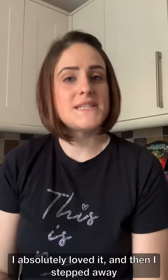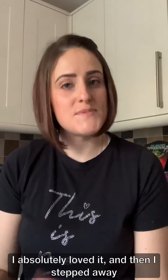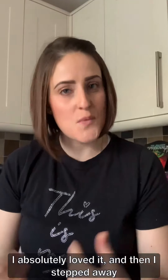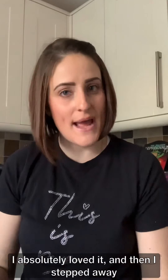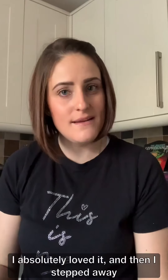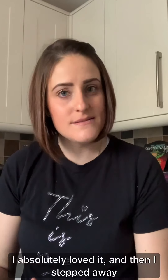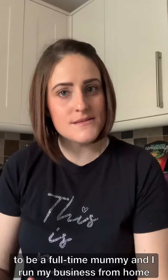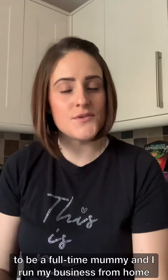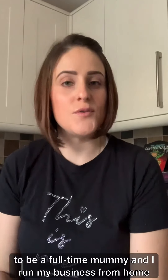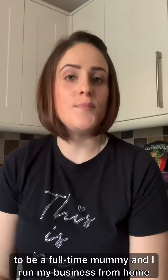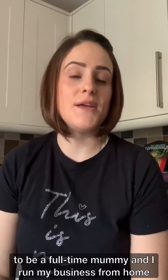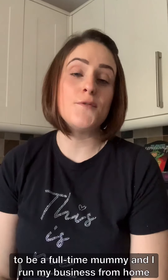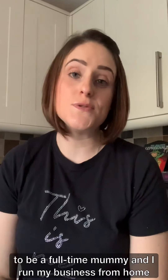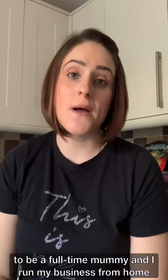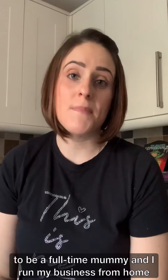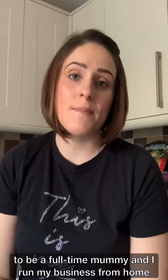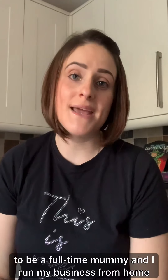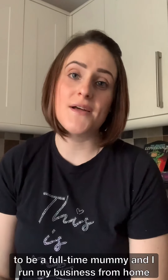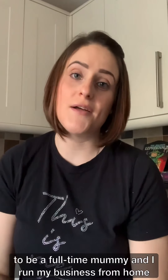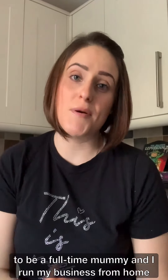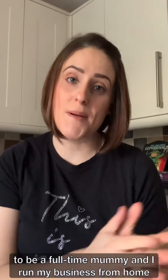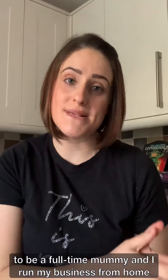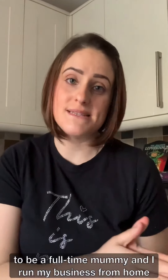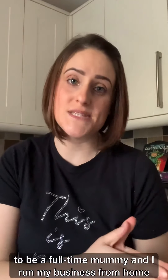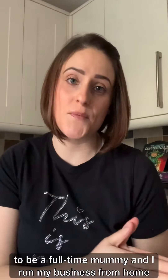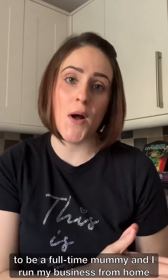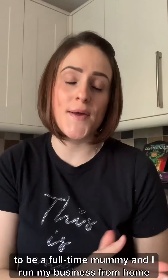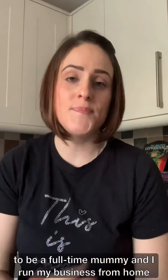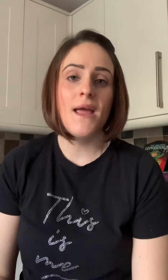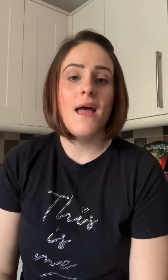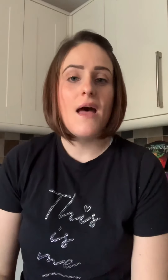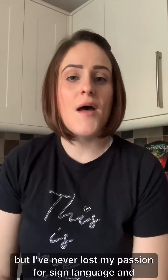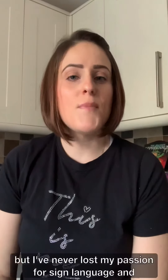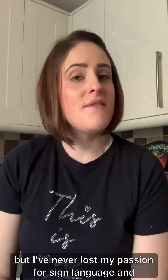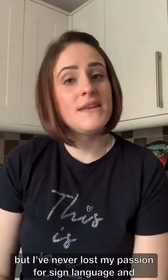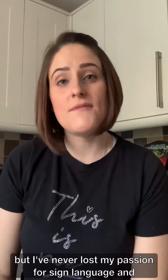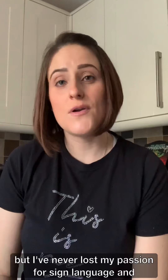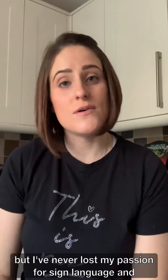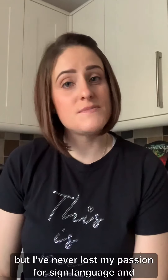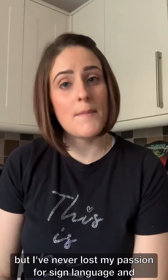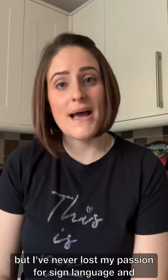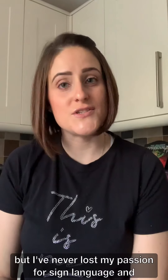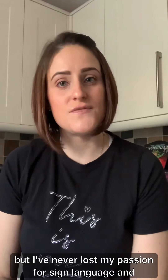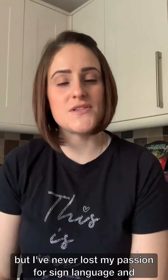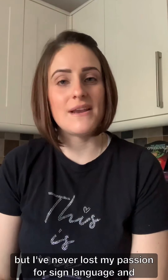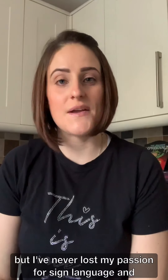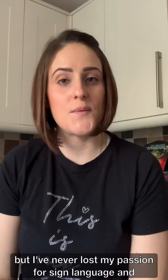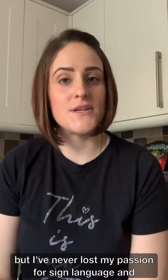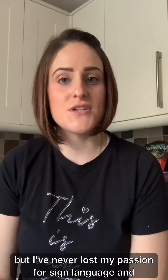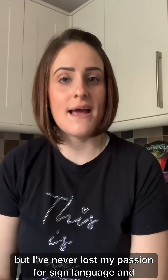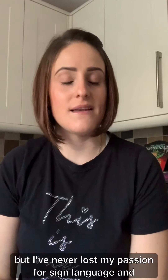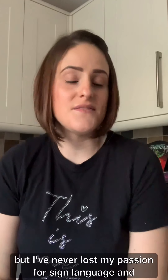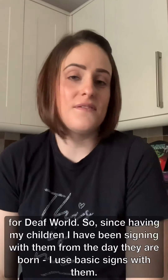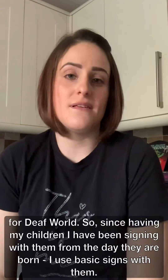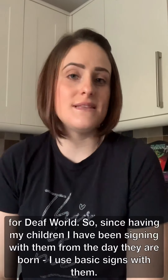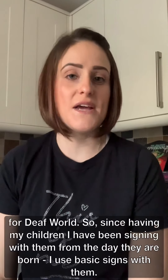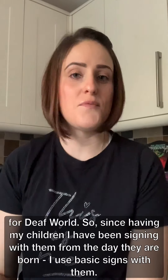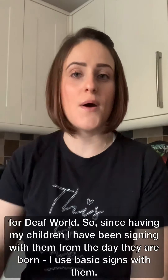stepped away to be full-time mummy and I run my business from home and but I've never lost my passion for sign language and for the deaf world